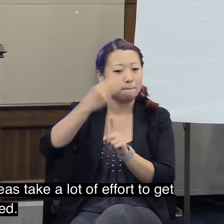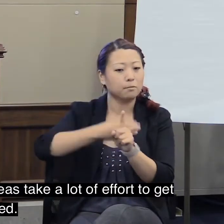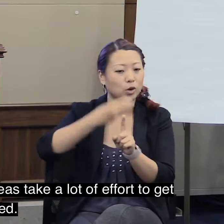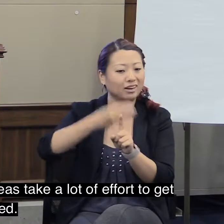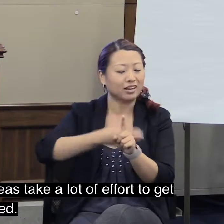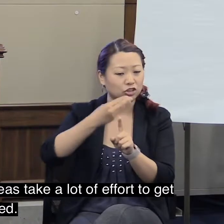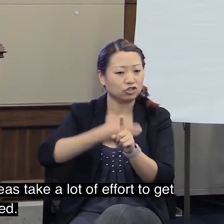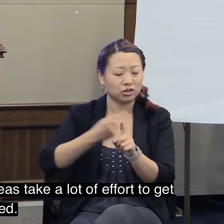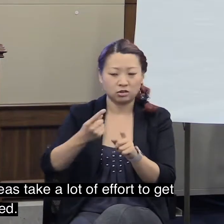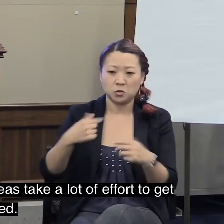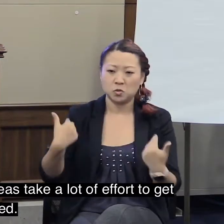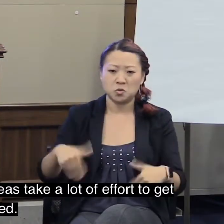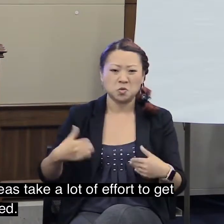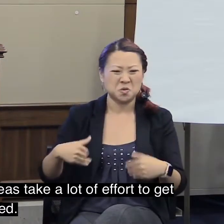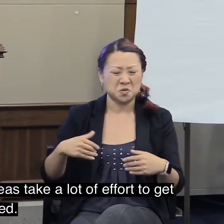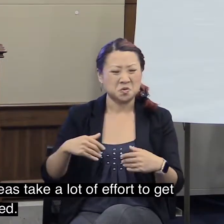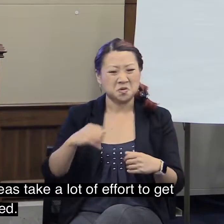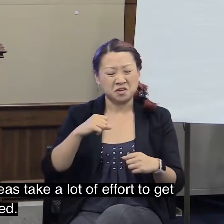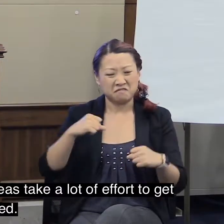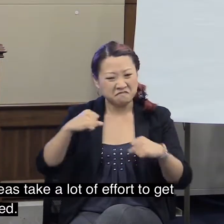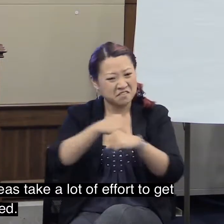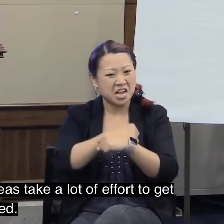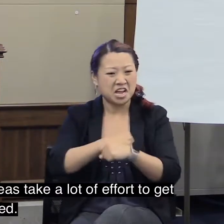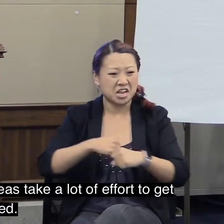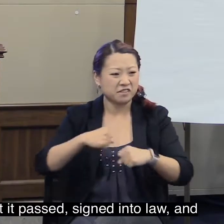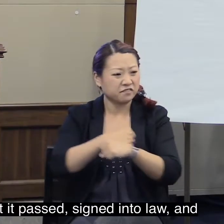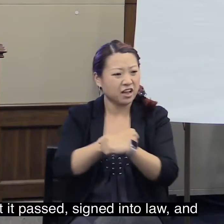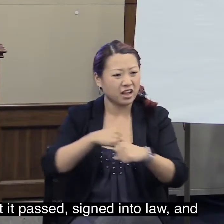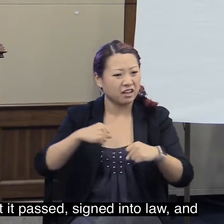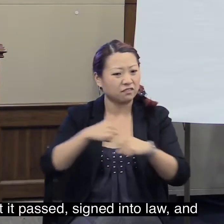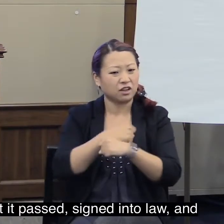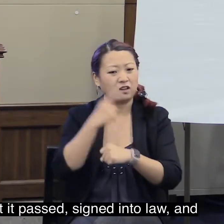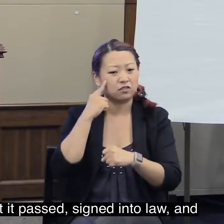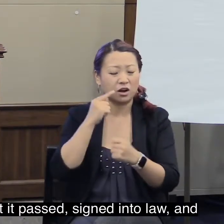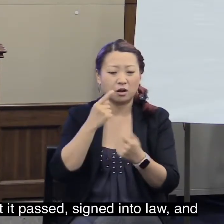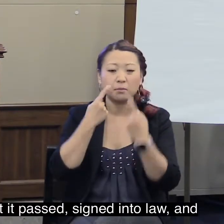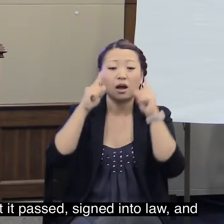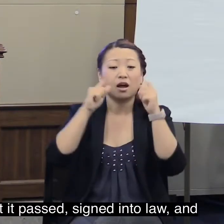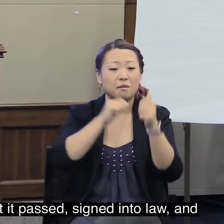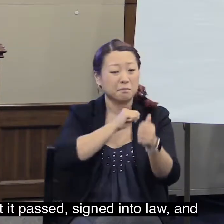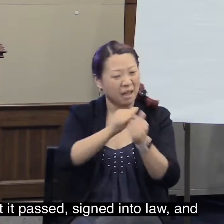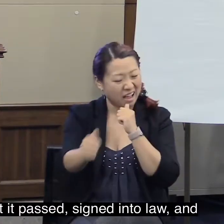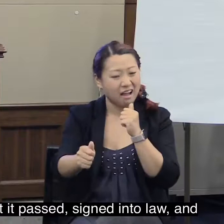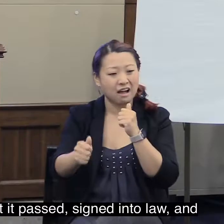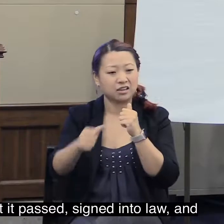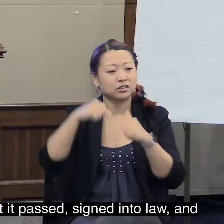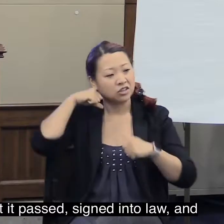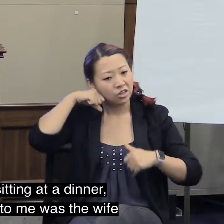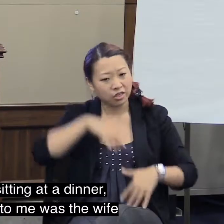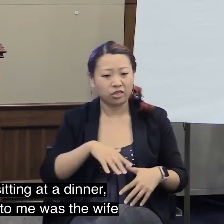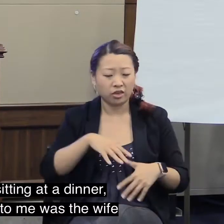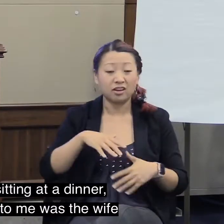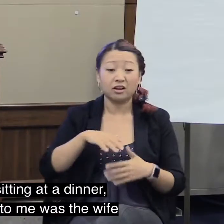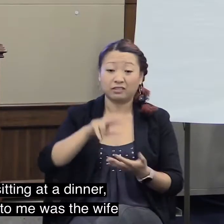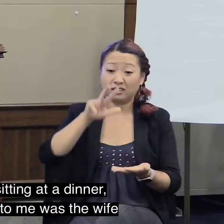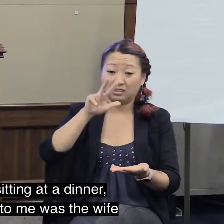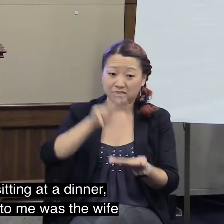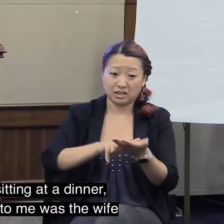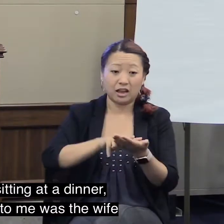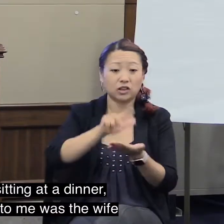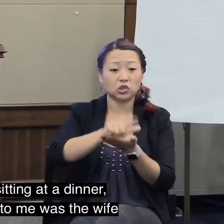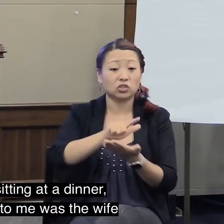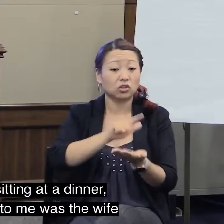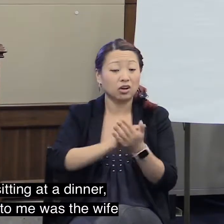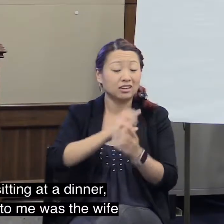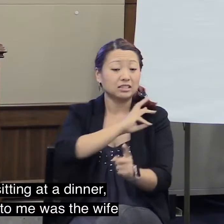how these good ideas still take a lot of effort to get it passed, and it was a ferocious fight, but I got it passed, signed into law, and 6 months later, I'm sitting at